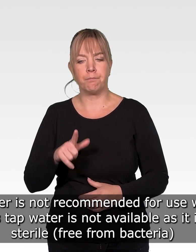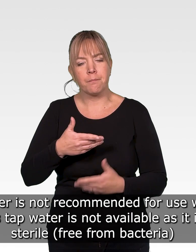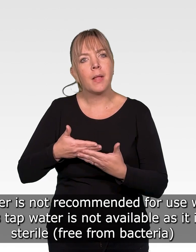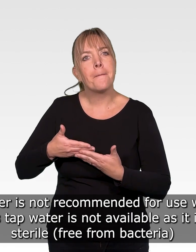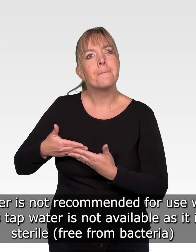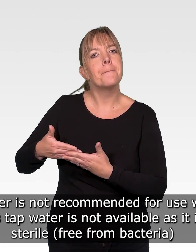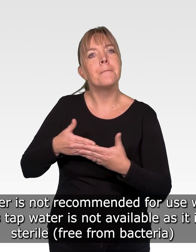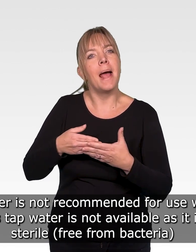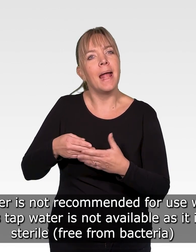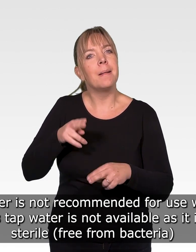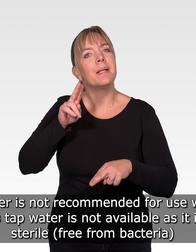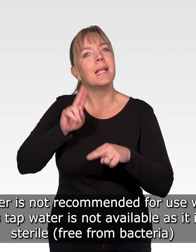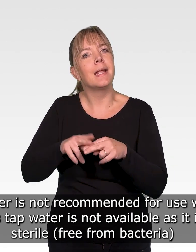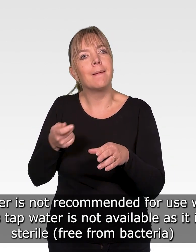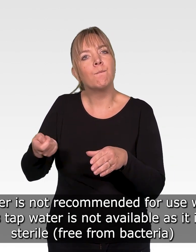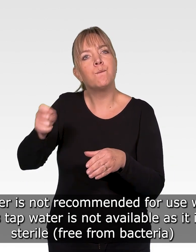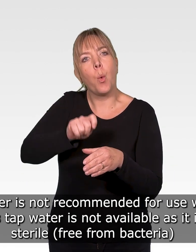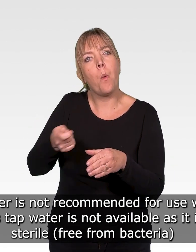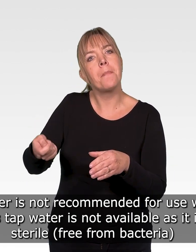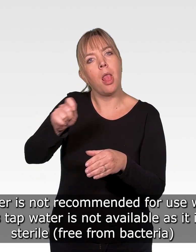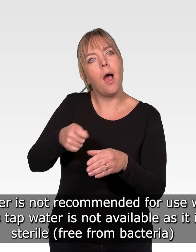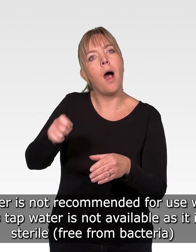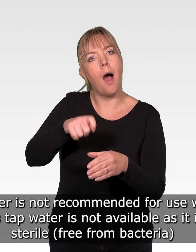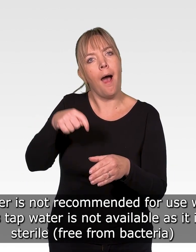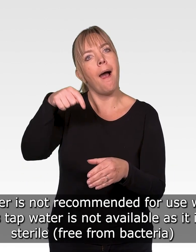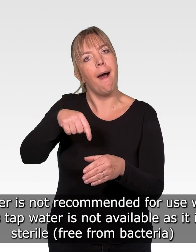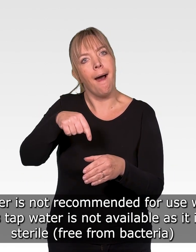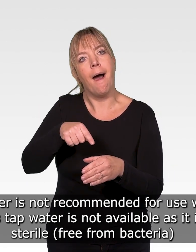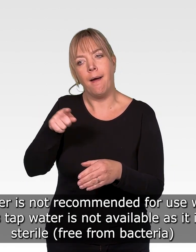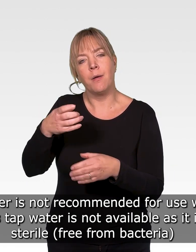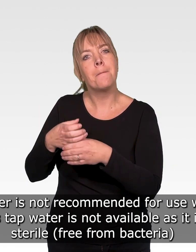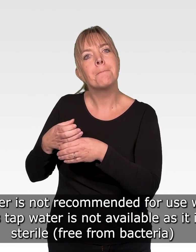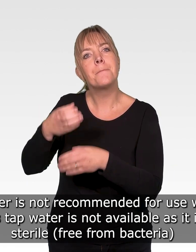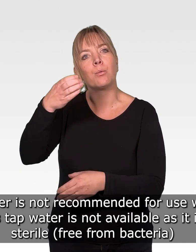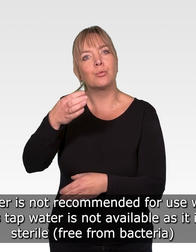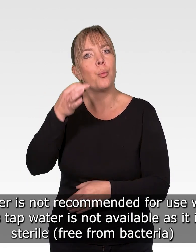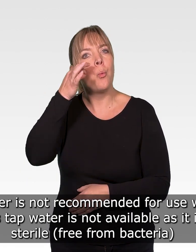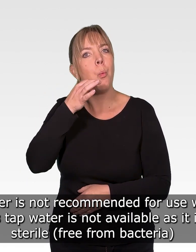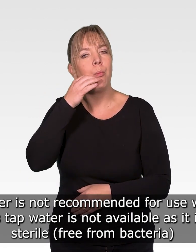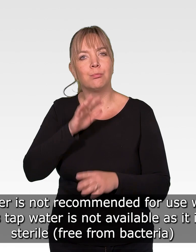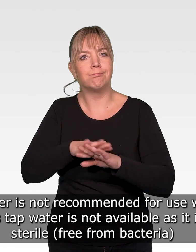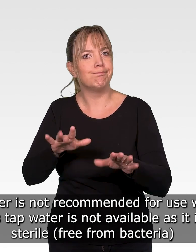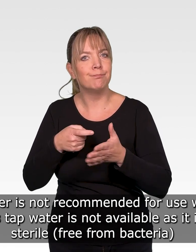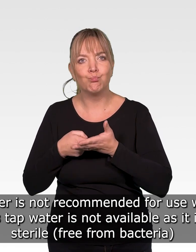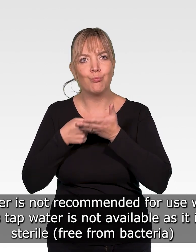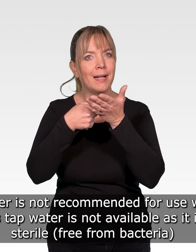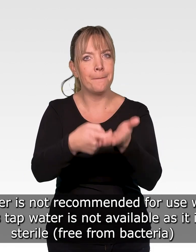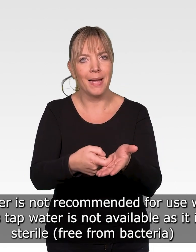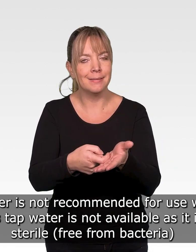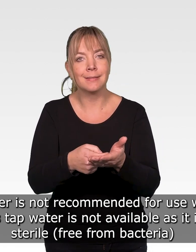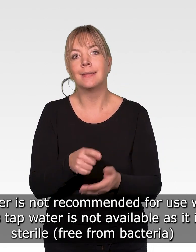Bottled water is not recommended for use with infant formula unless tap water is not available, as it is not usually